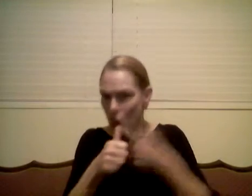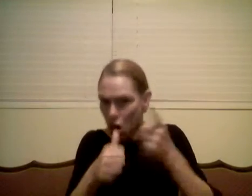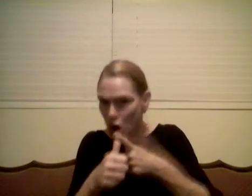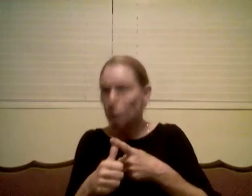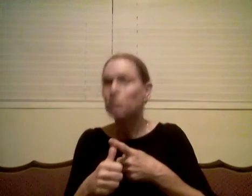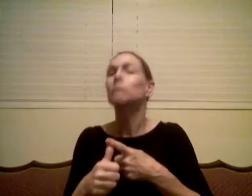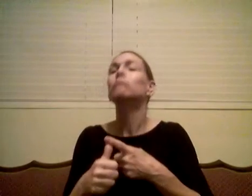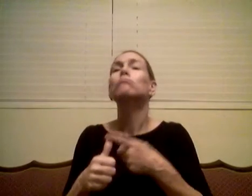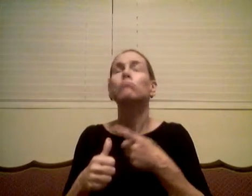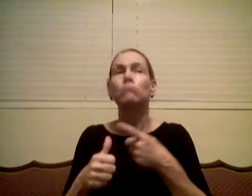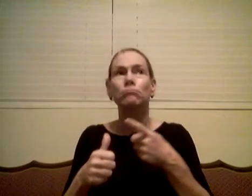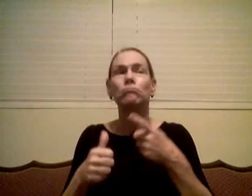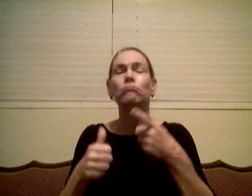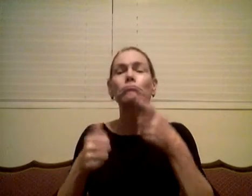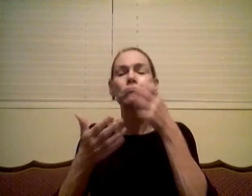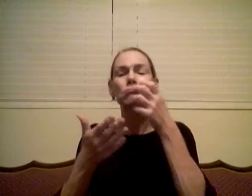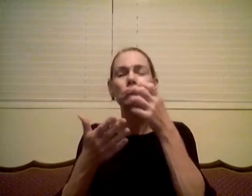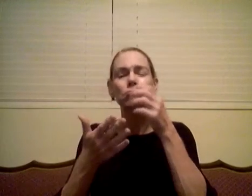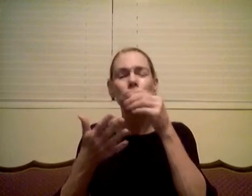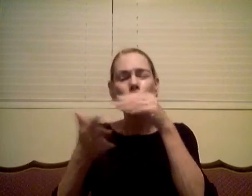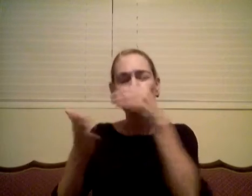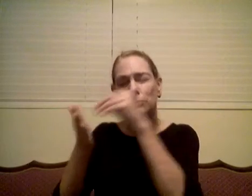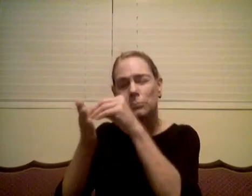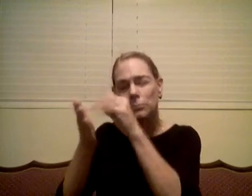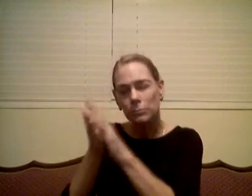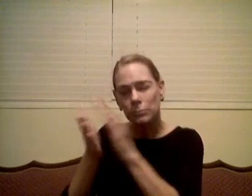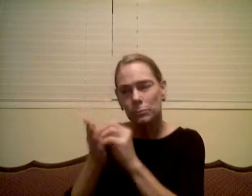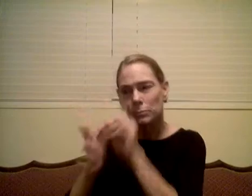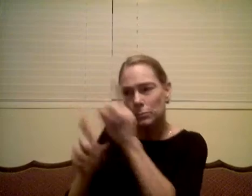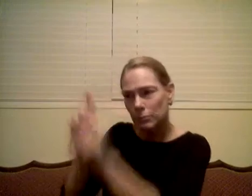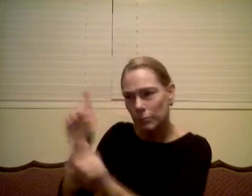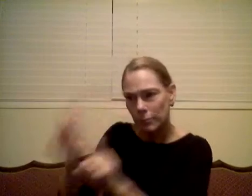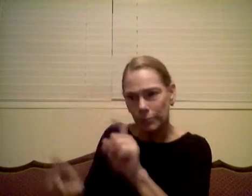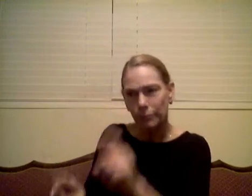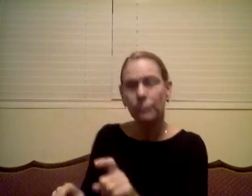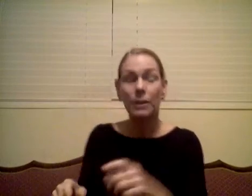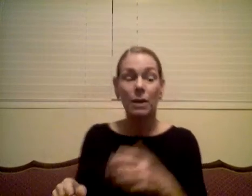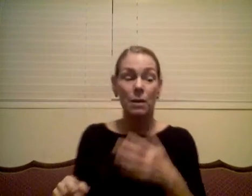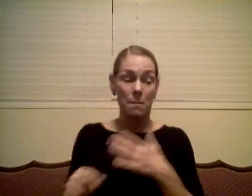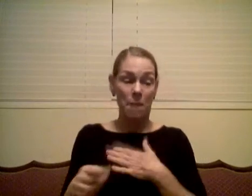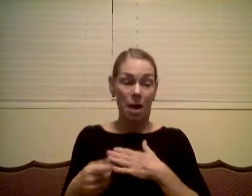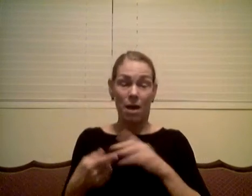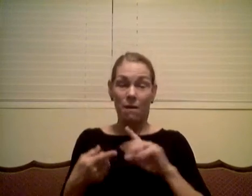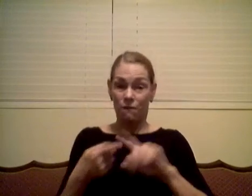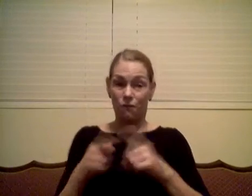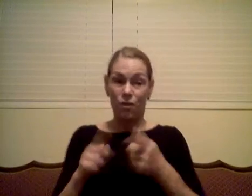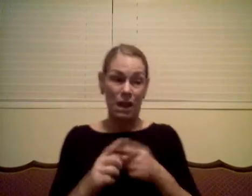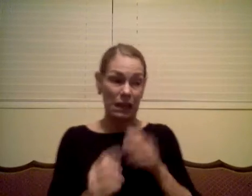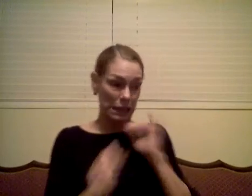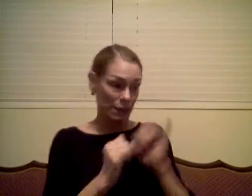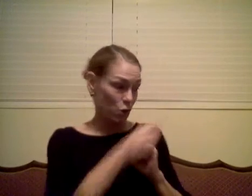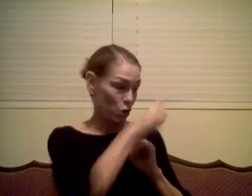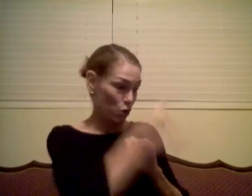Nicole. She used to work with me, and she said, yeah, there was this one guy. He was amazing, impeccably dressed, showed up in a suit,